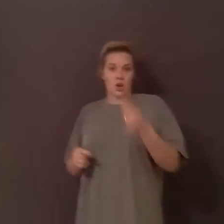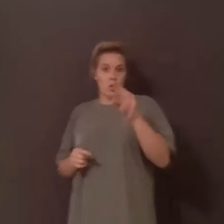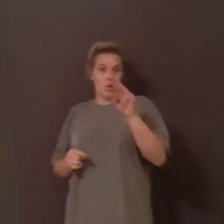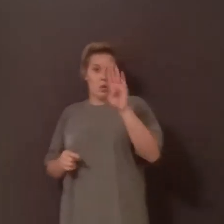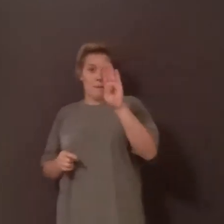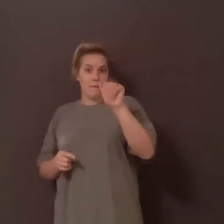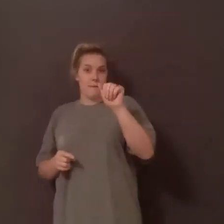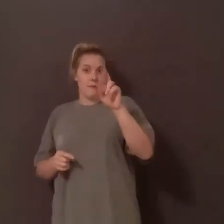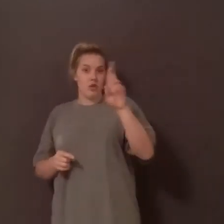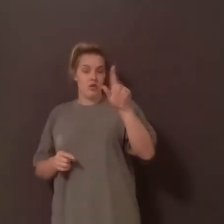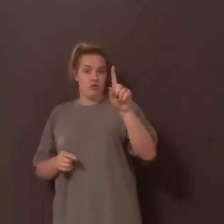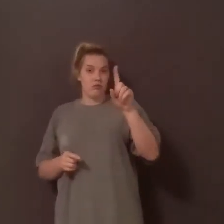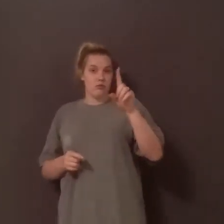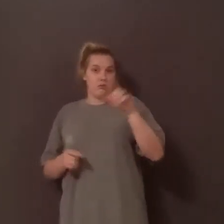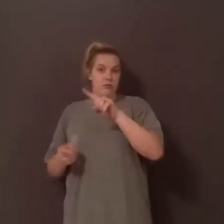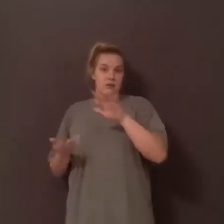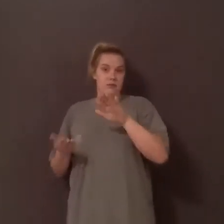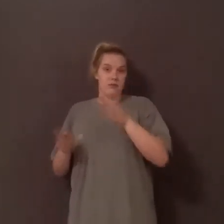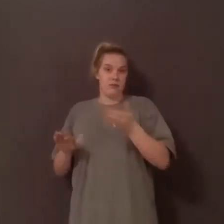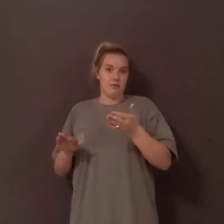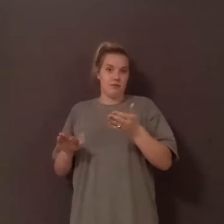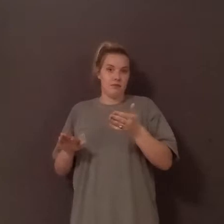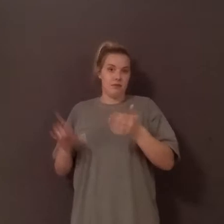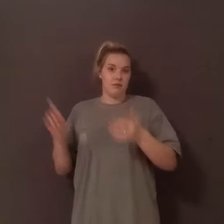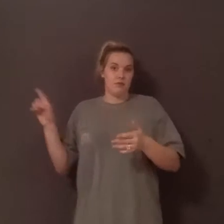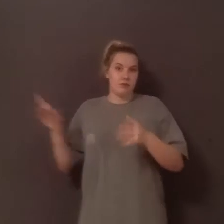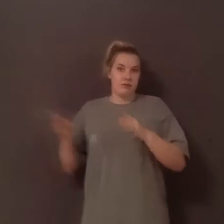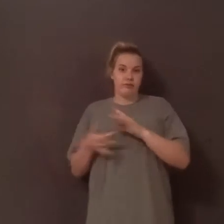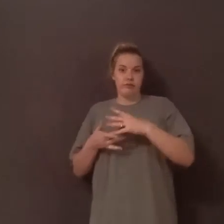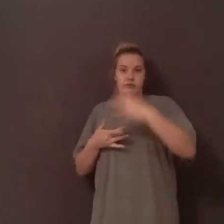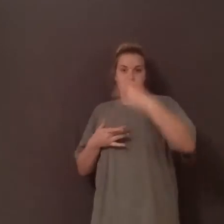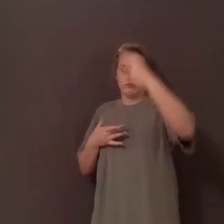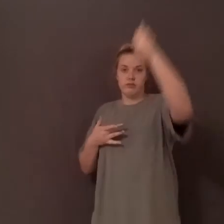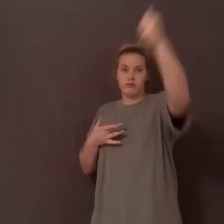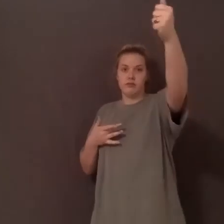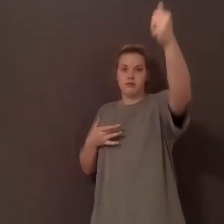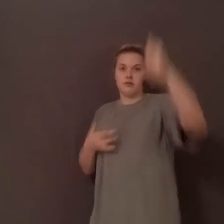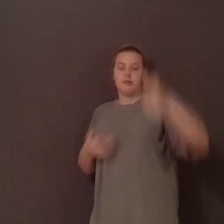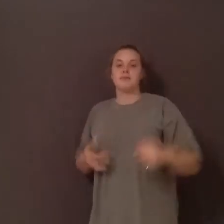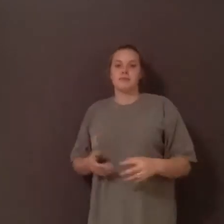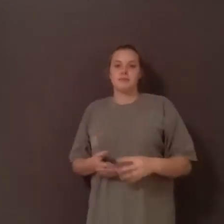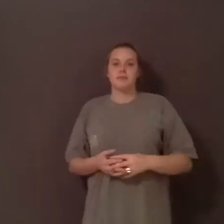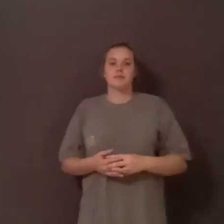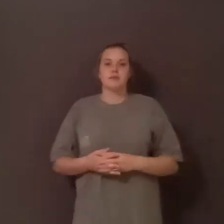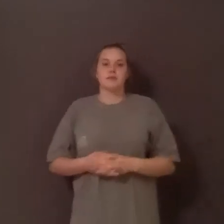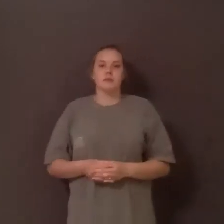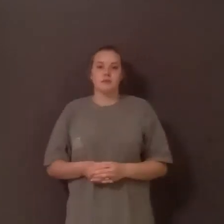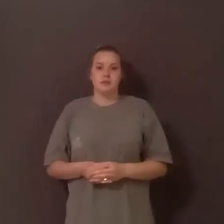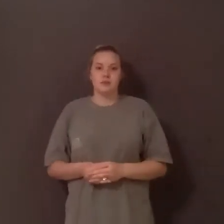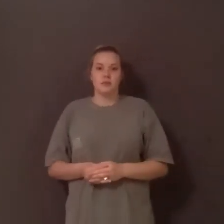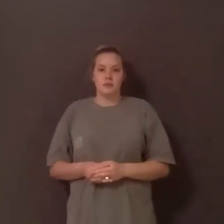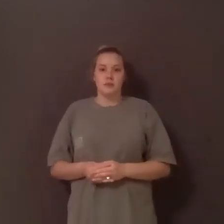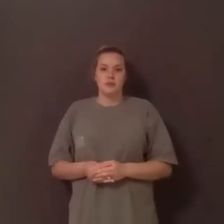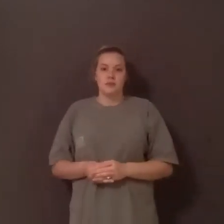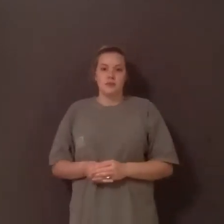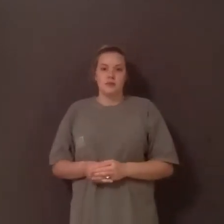universe had ceased to be useful, and in fact had become an impediment to the work he now must